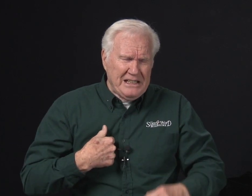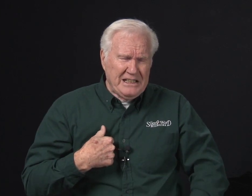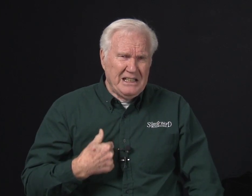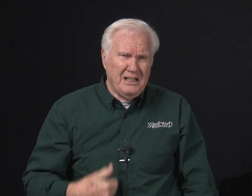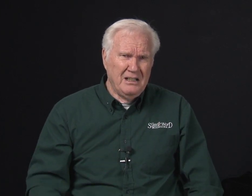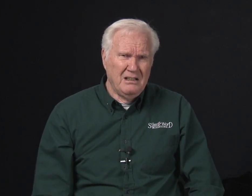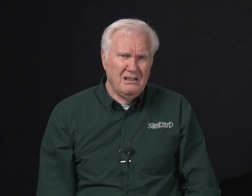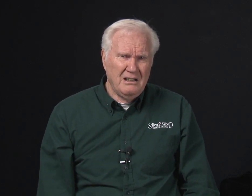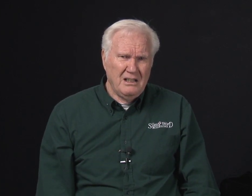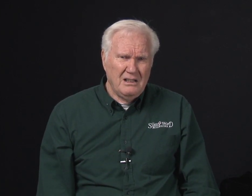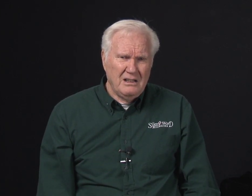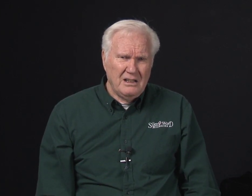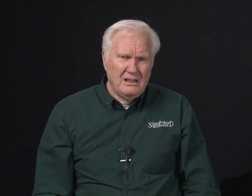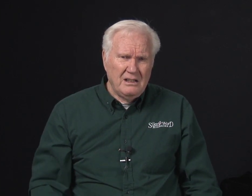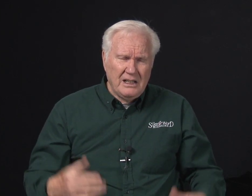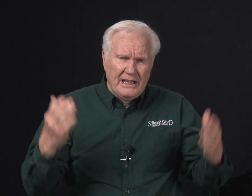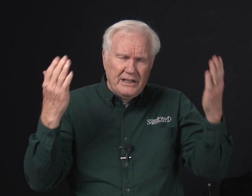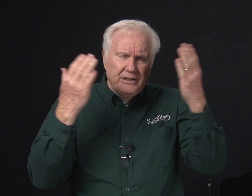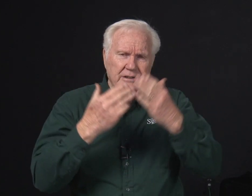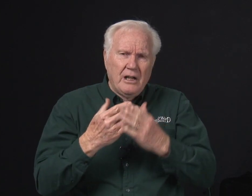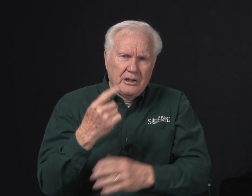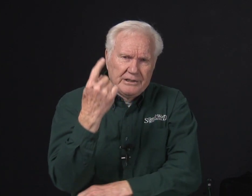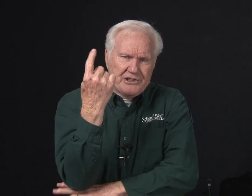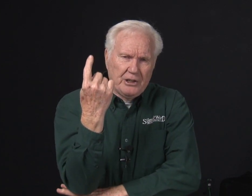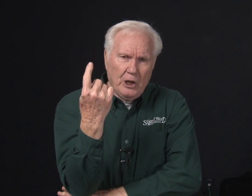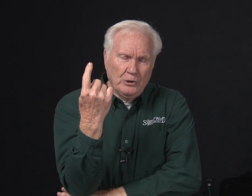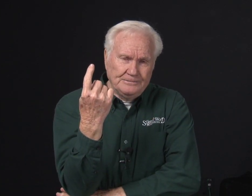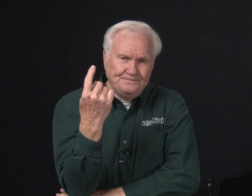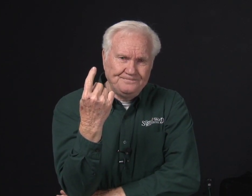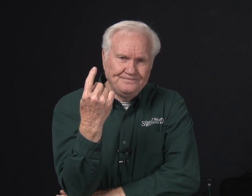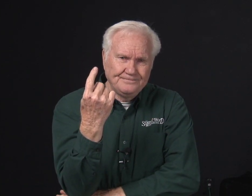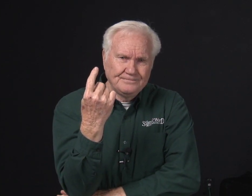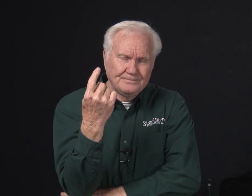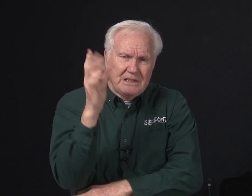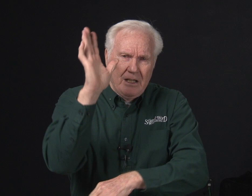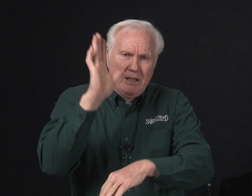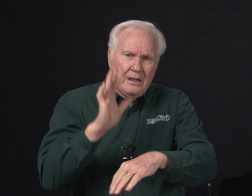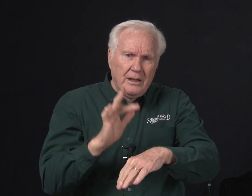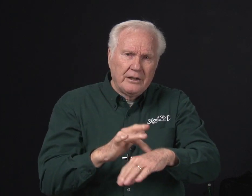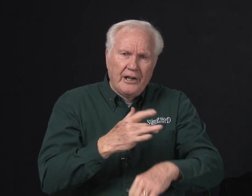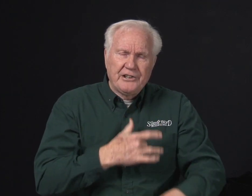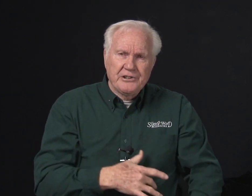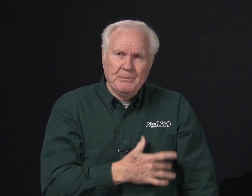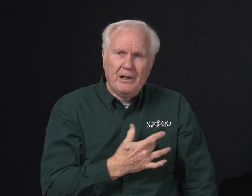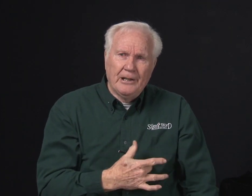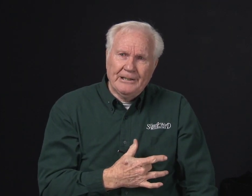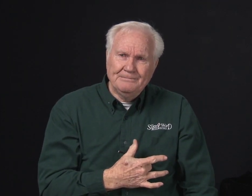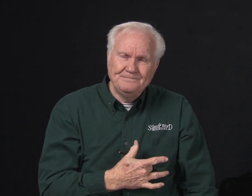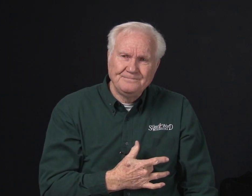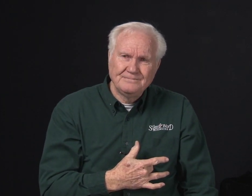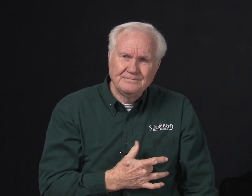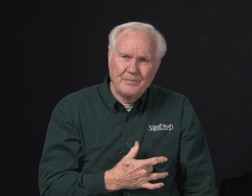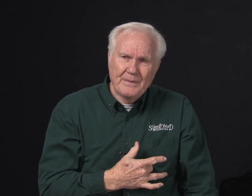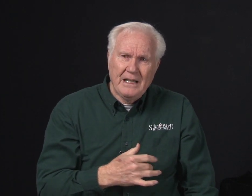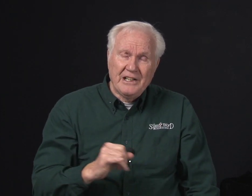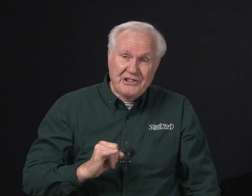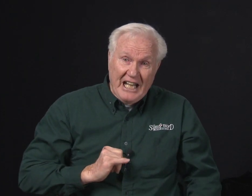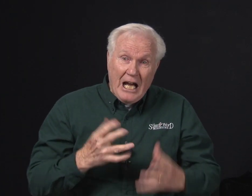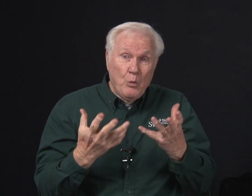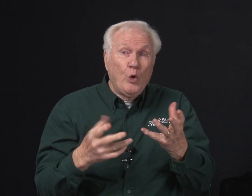me. And in the darkness alone, God touched my heart. He said, I want